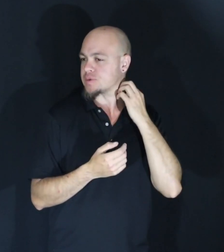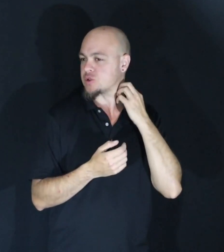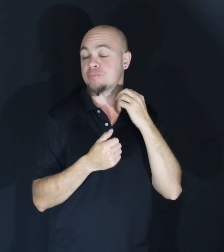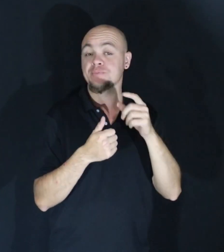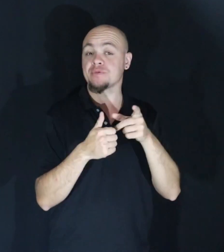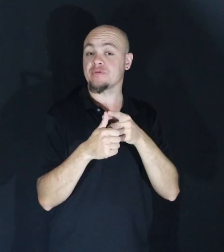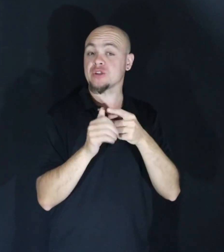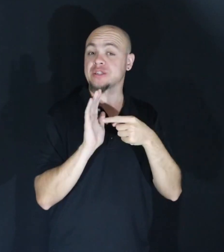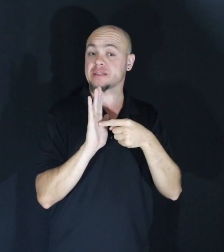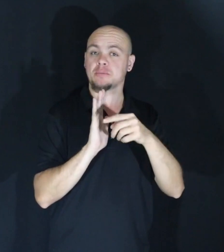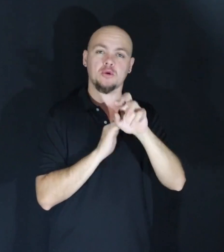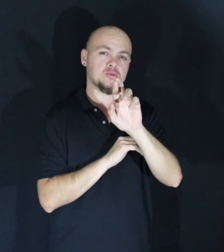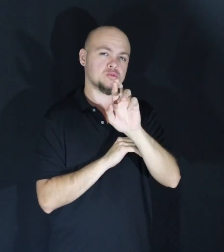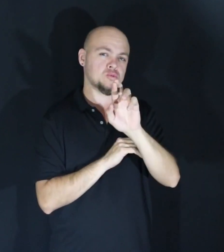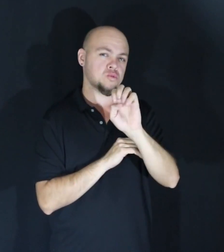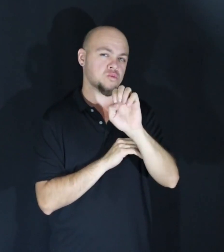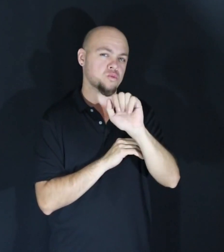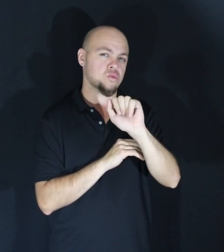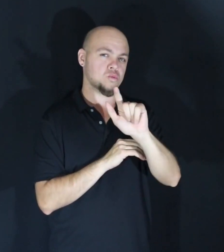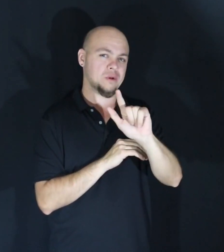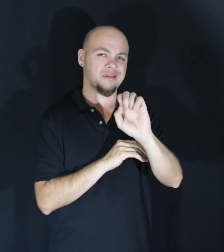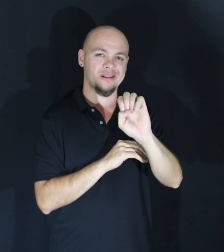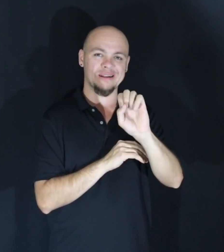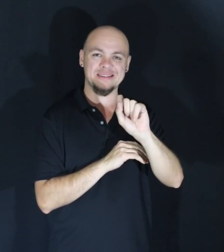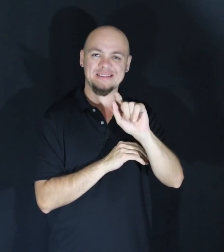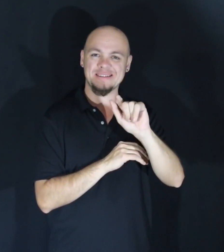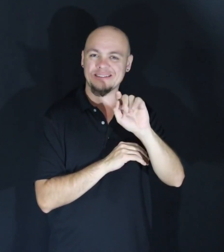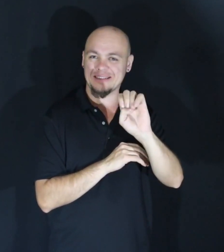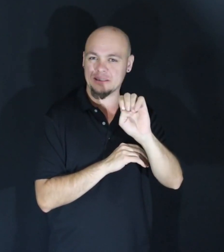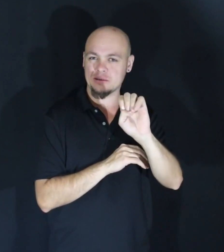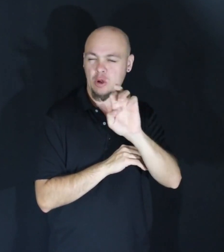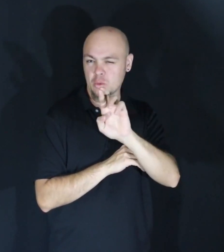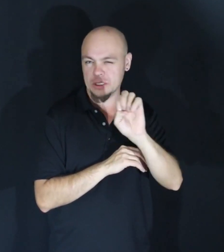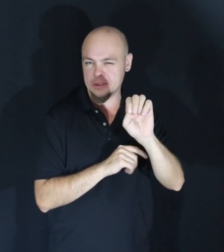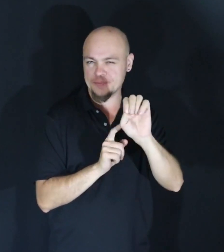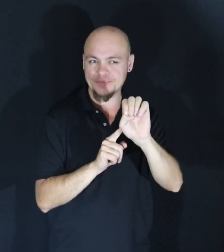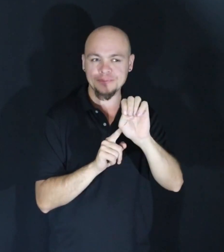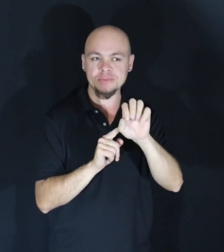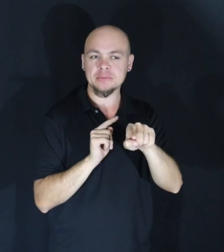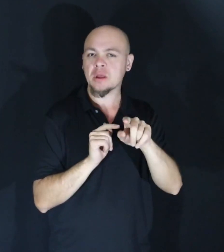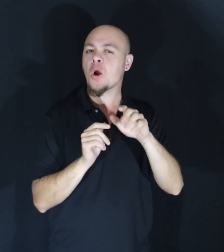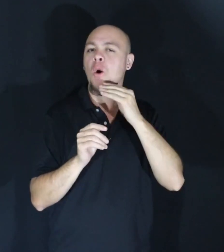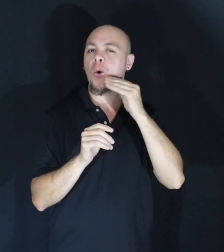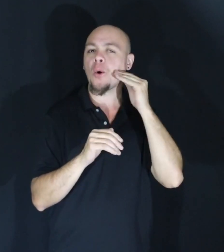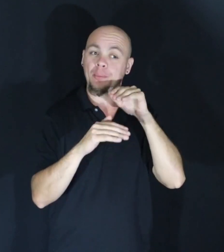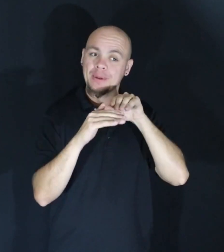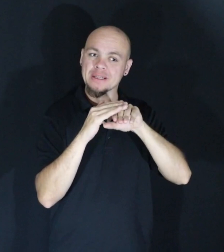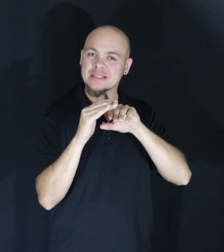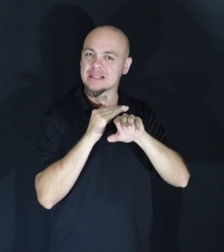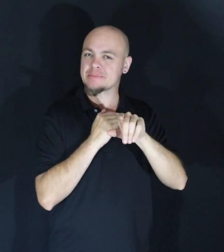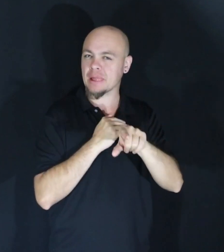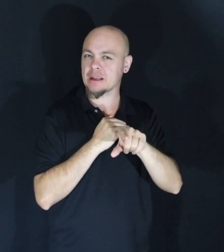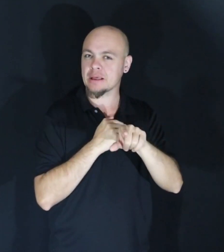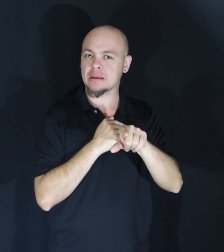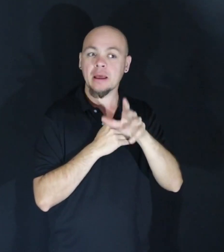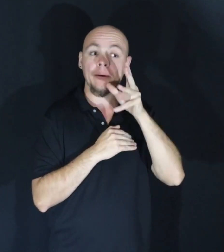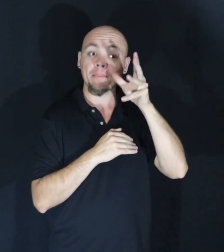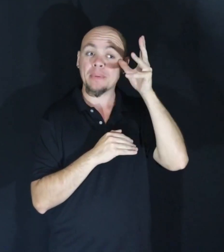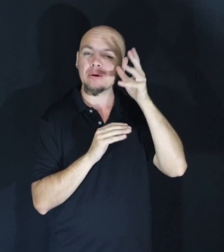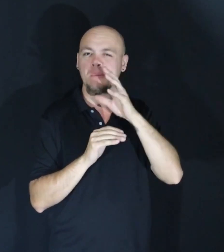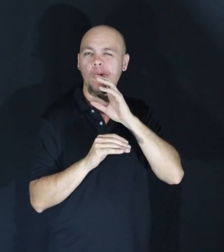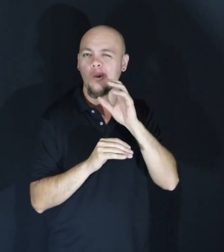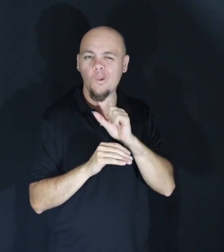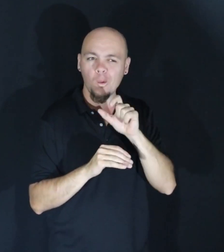estate. You'd want to think about the accessibility of a home and how is it accommodating the needs of aging parents, as well as the